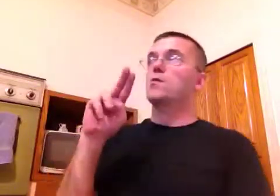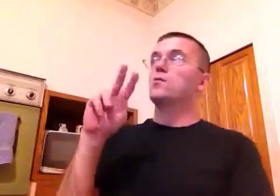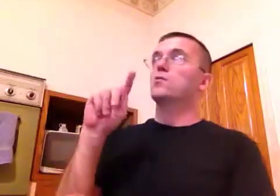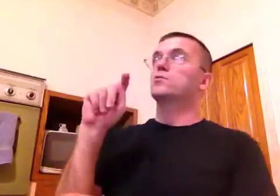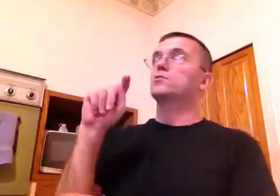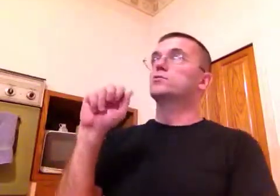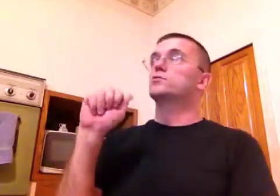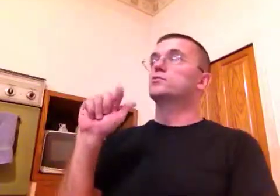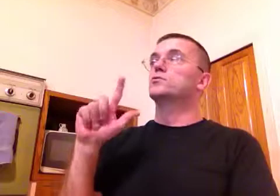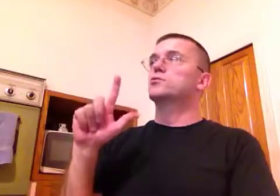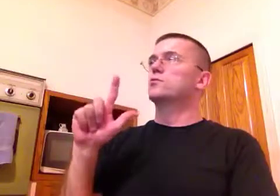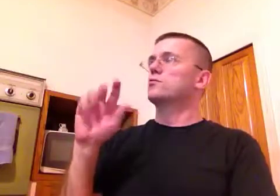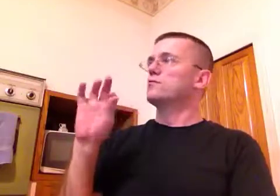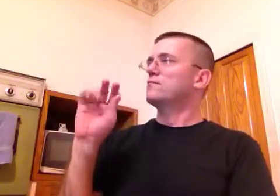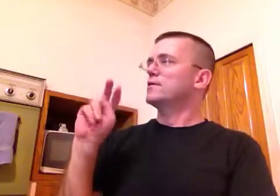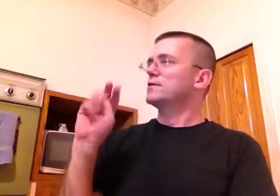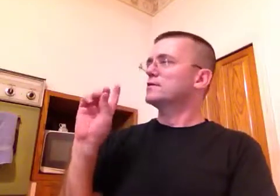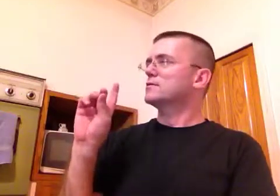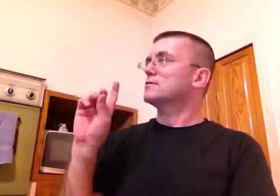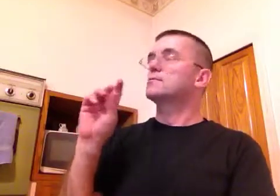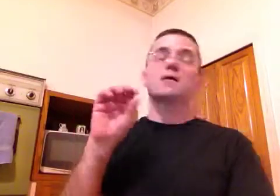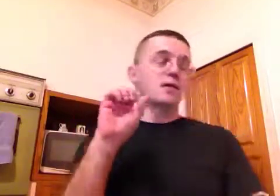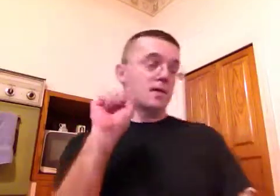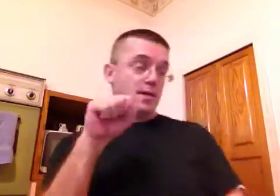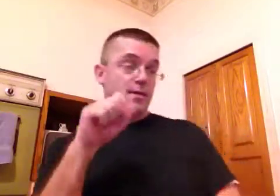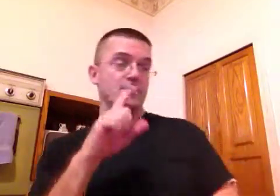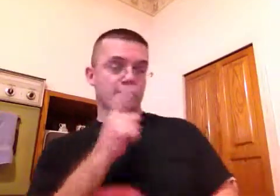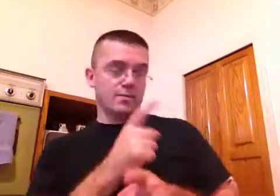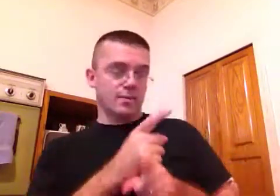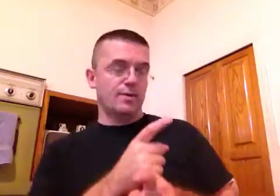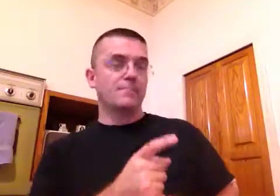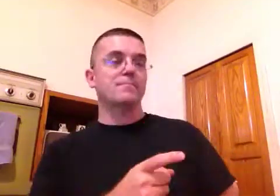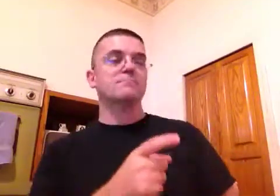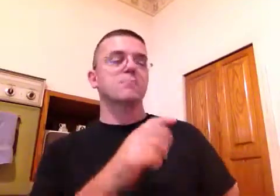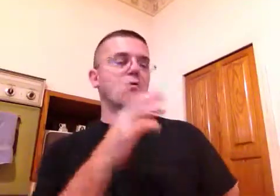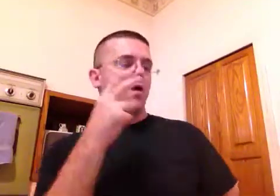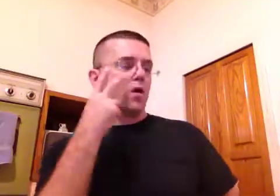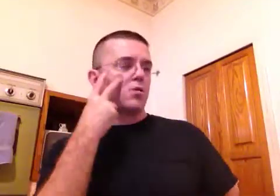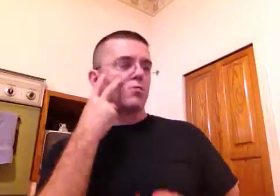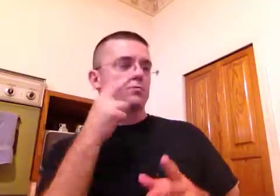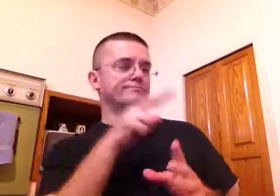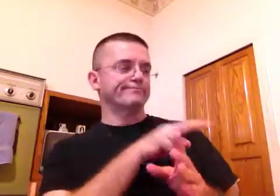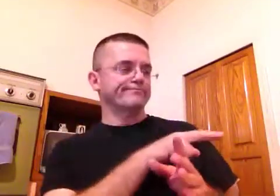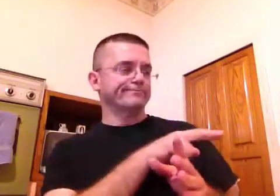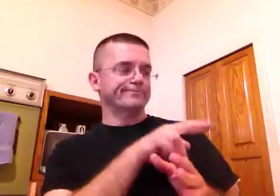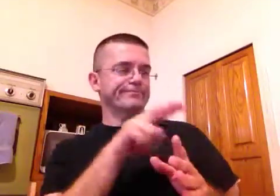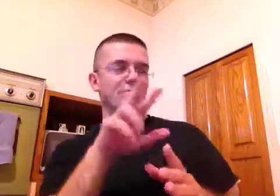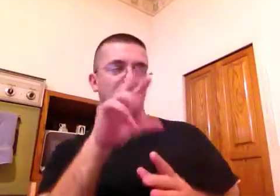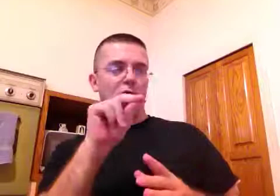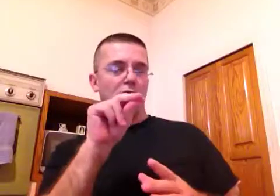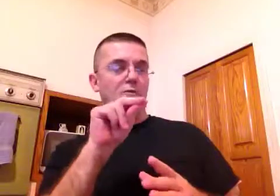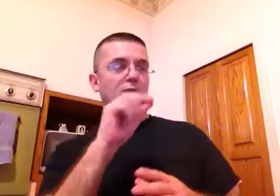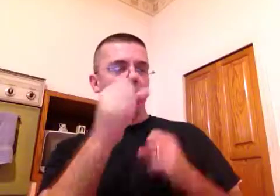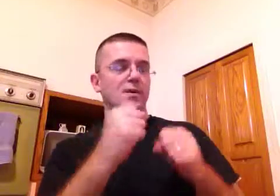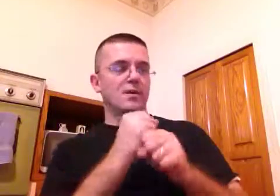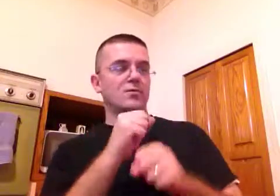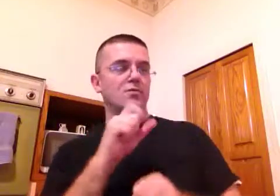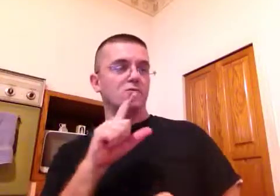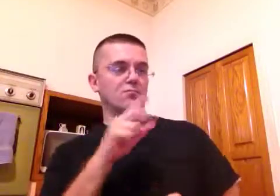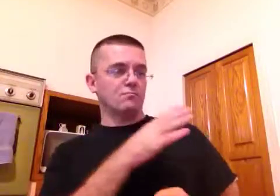buy stuff where you can look at it and you say, look, here's what it's done for the last 30 years. Here's what it's done for the last 20 years.